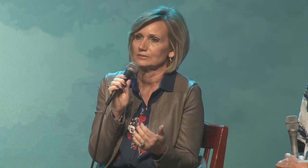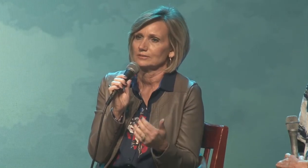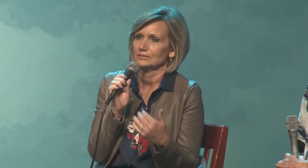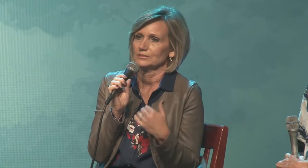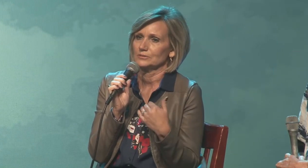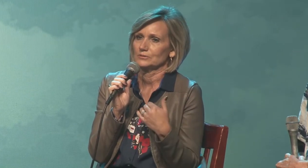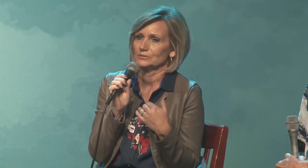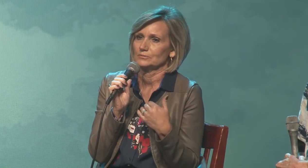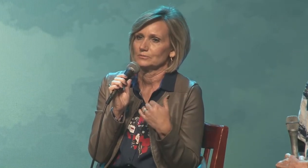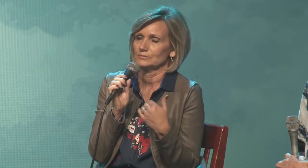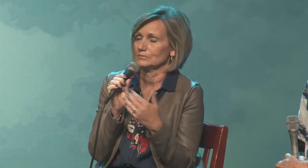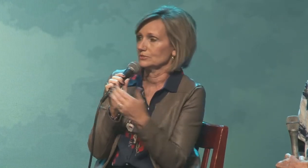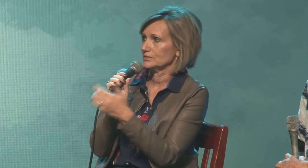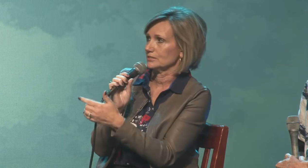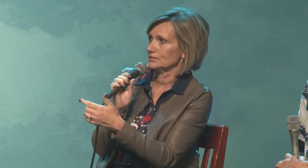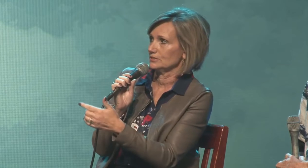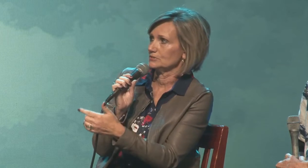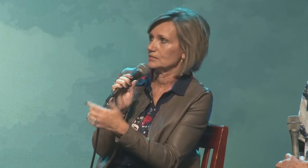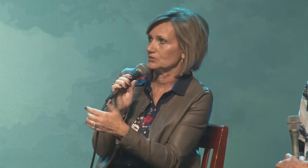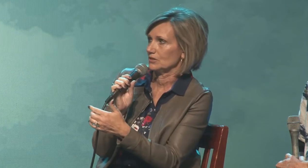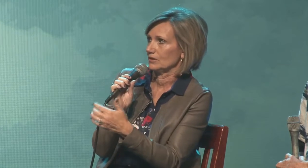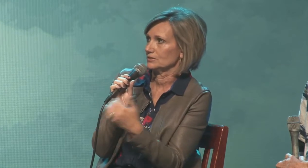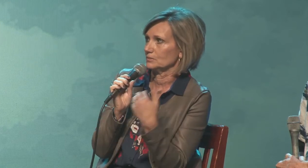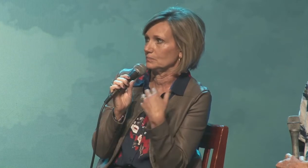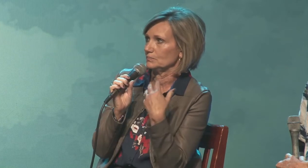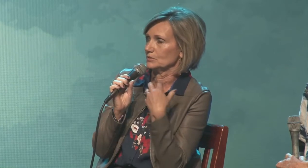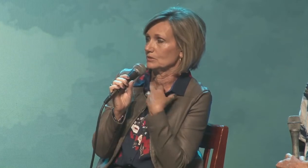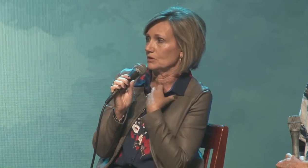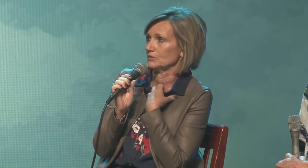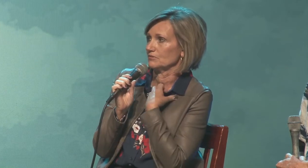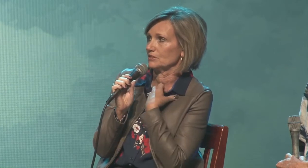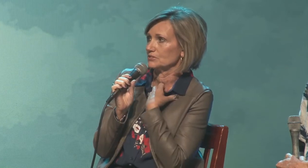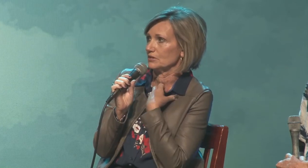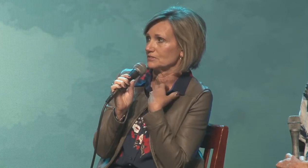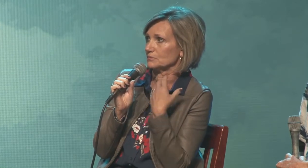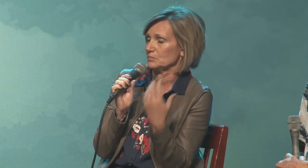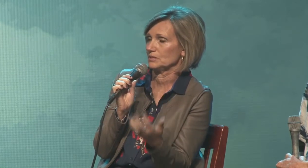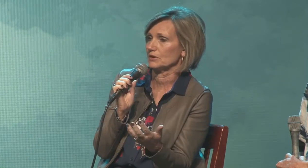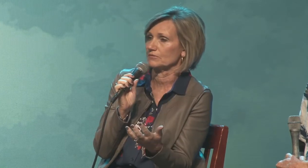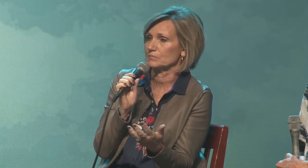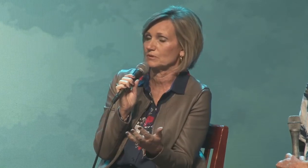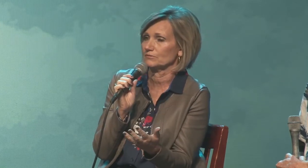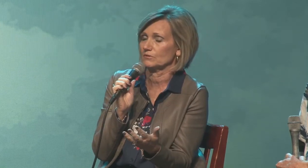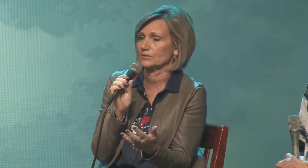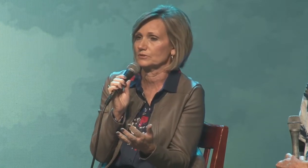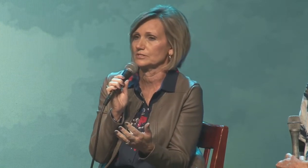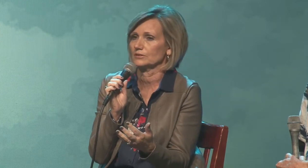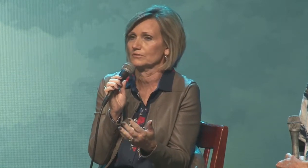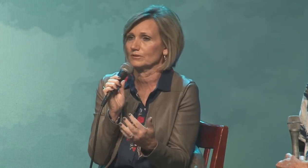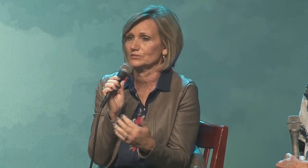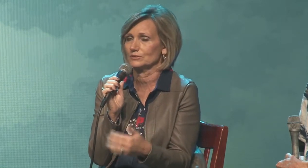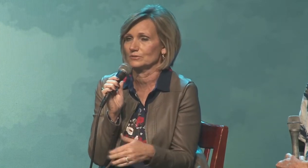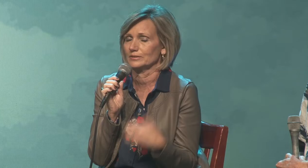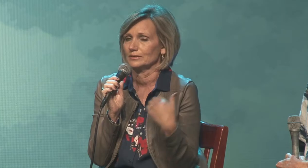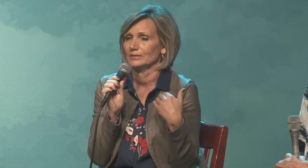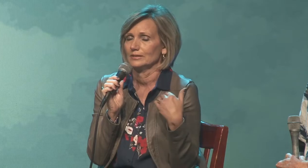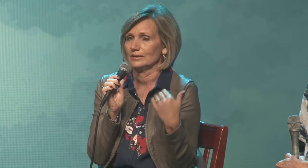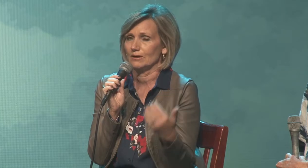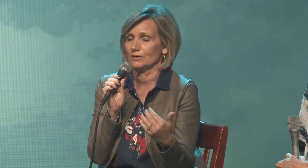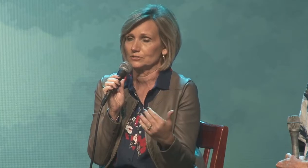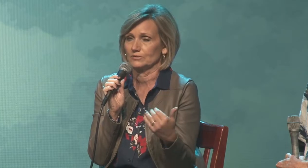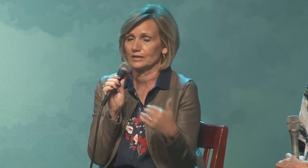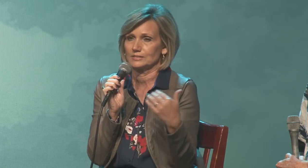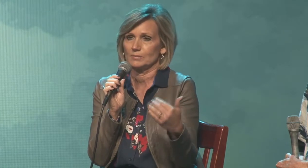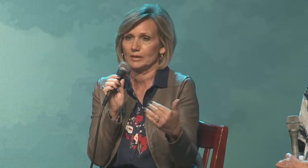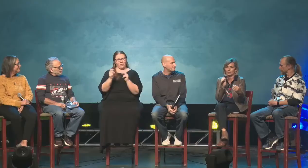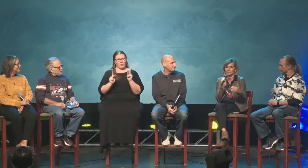called to, just as you said, Don, to not only fill ourselves up to be there, but for others that are there too. And now